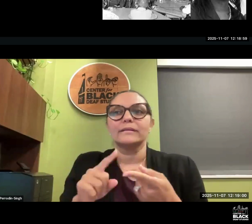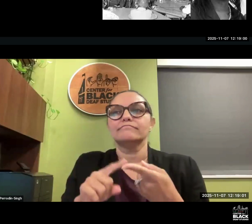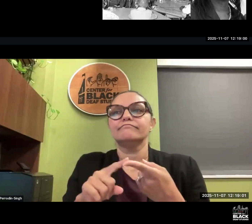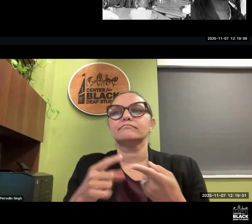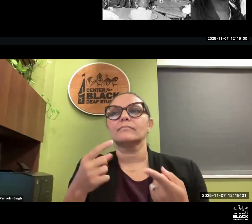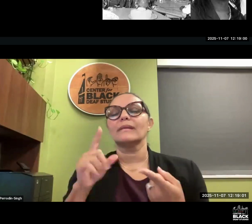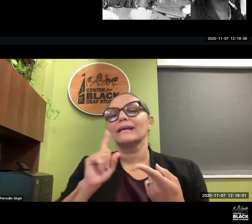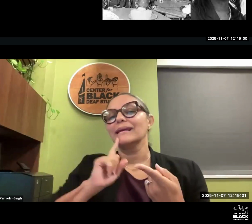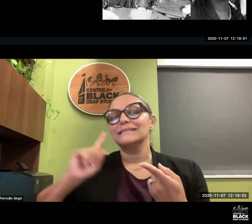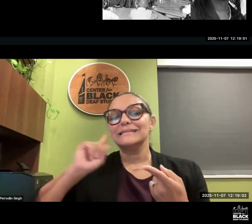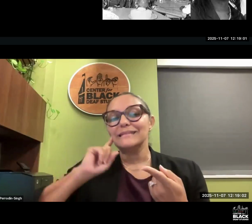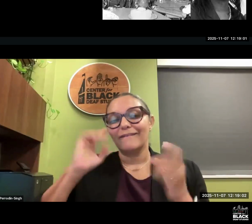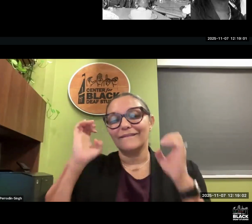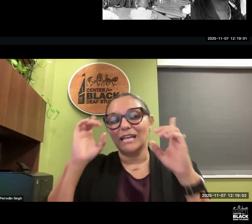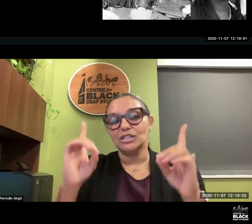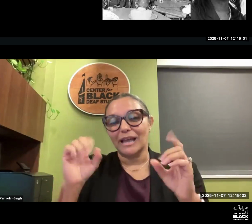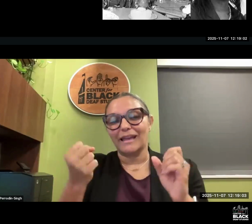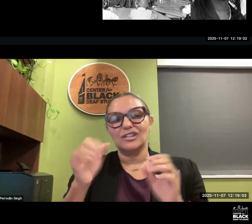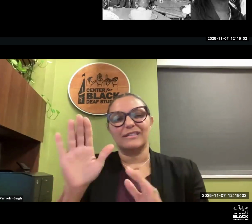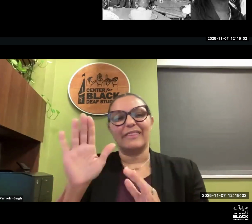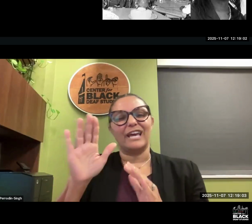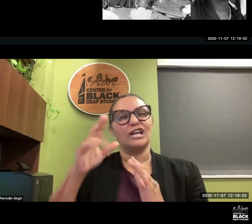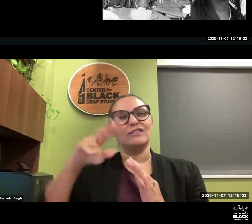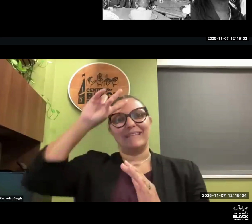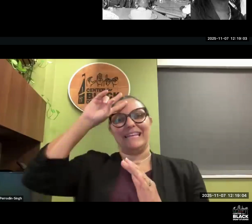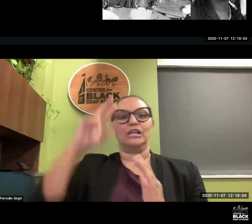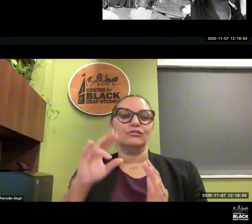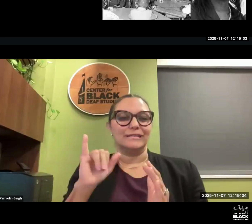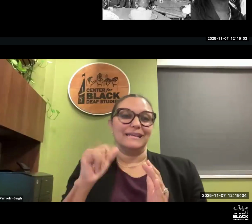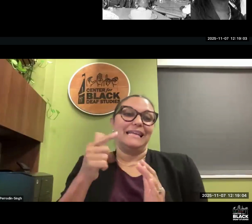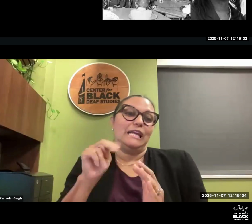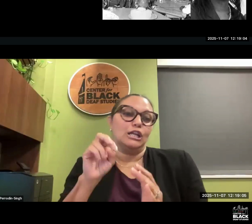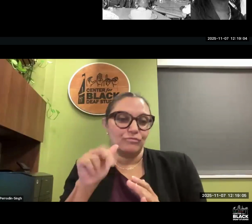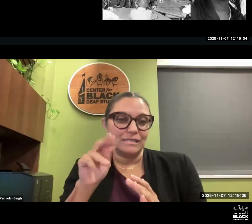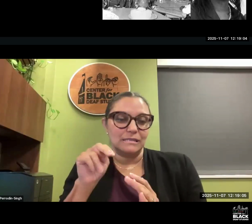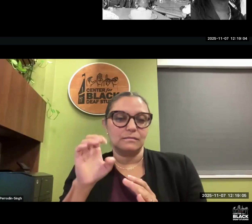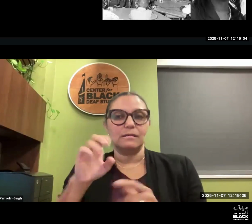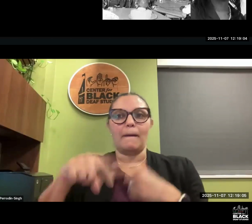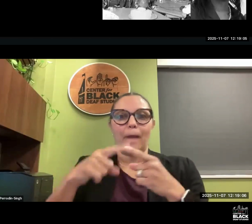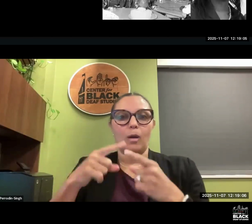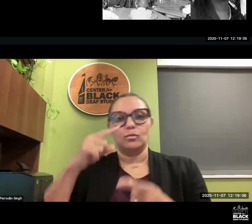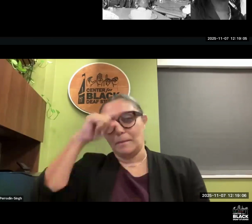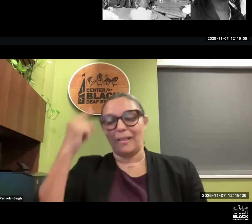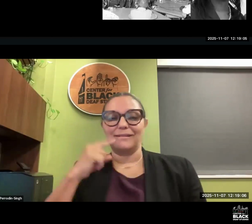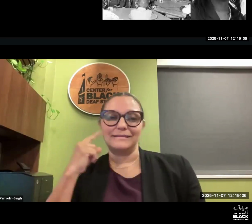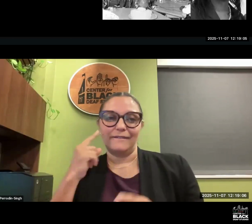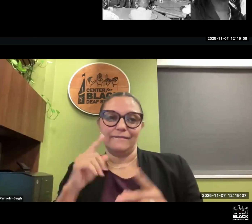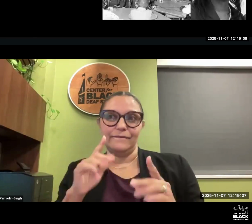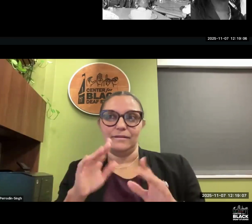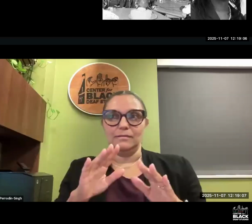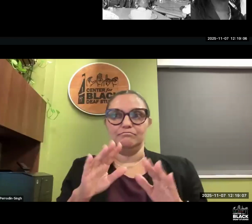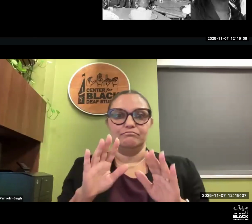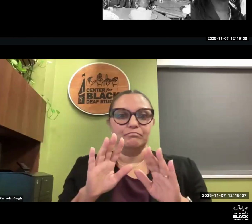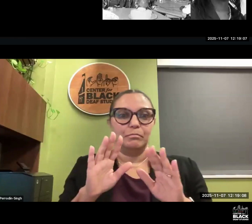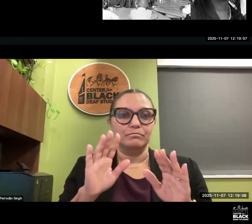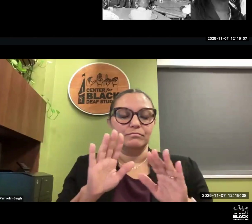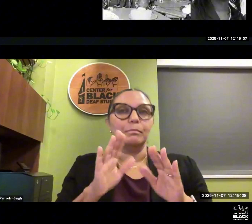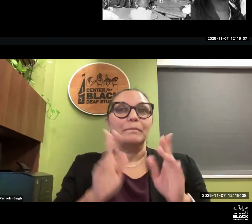some hidden incidents, some that weren't so explicit. For example, one's ignorance to Black